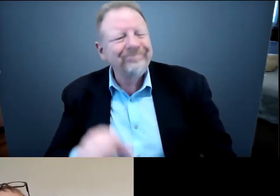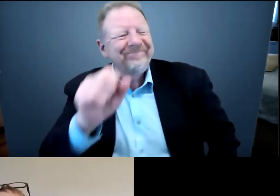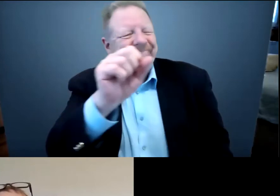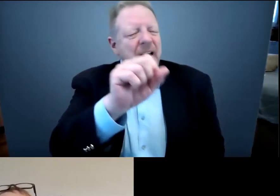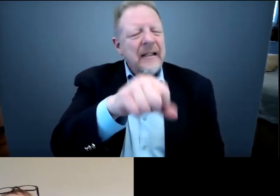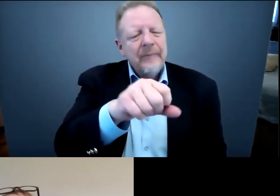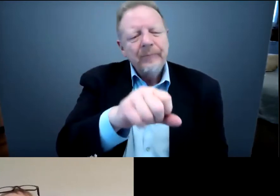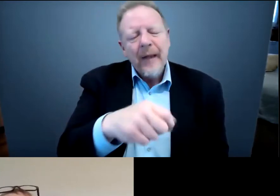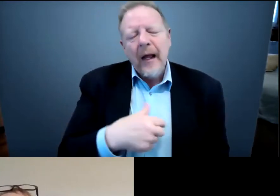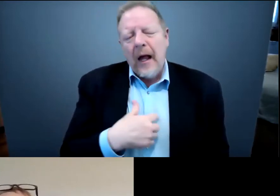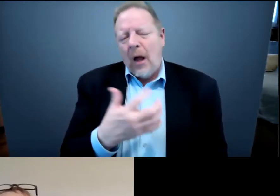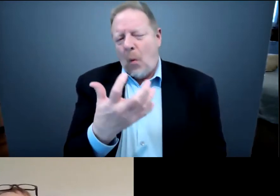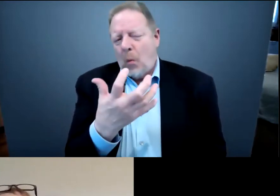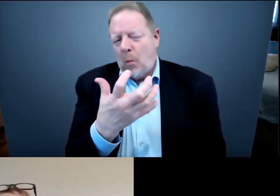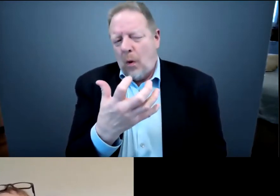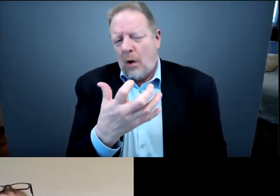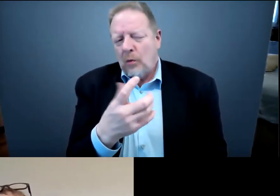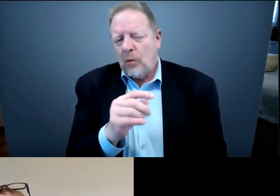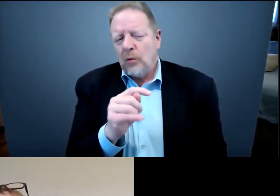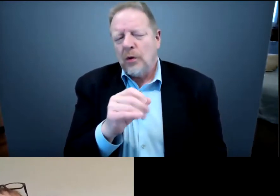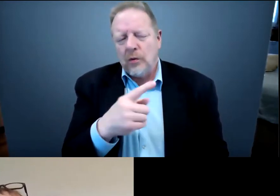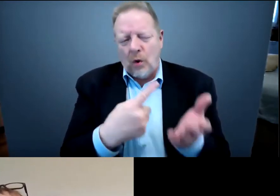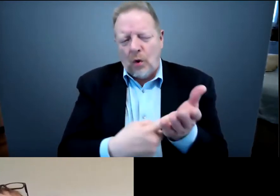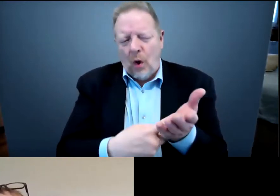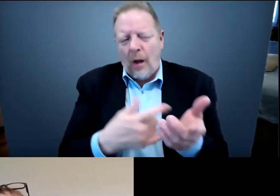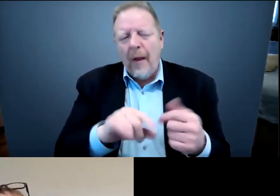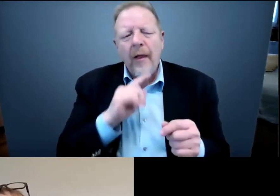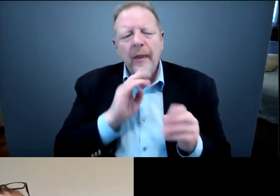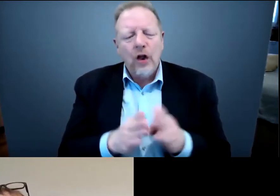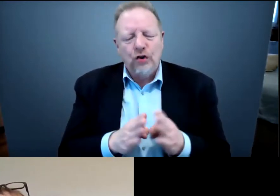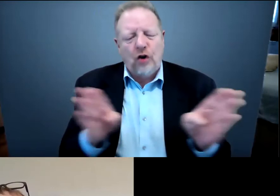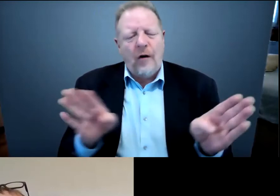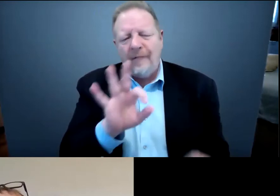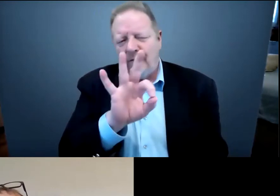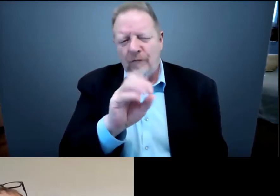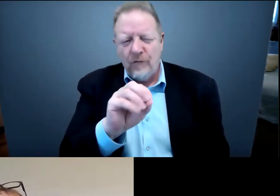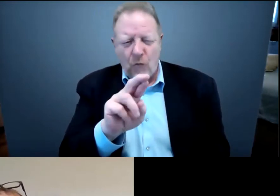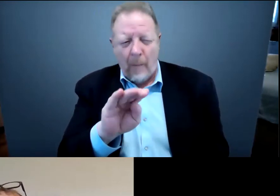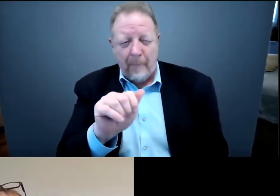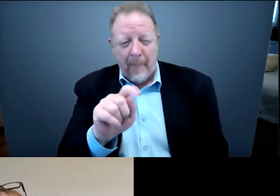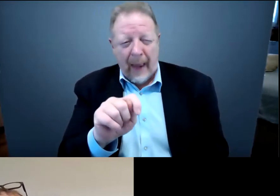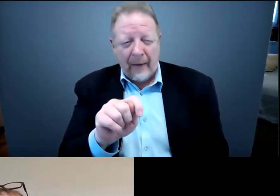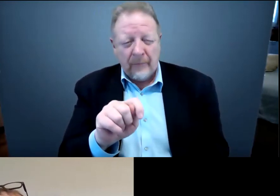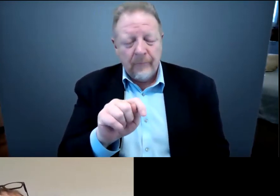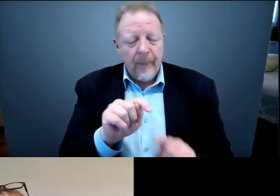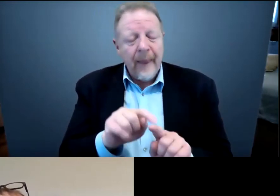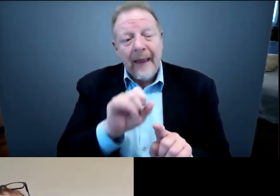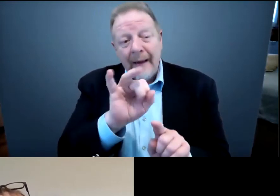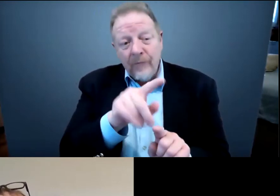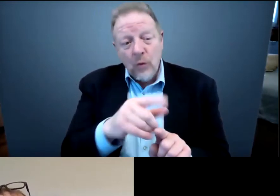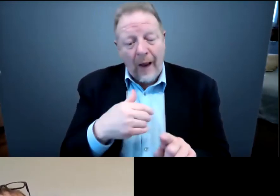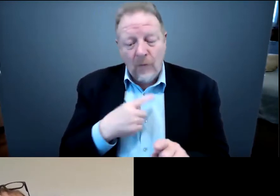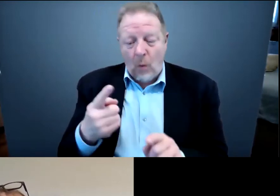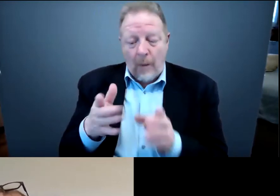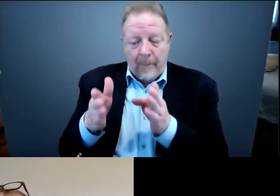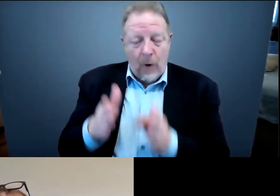Yeah, I wanted to just talk about like the general format. I think maybe if we had a